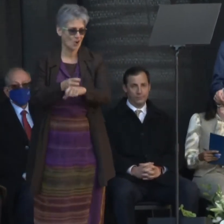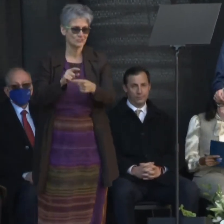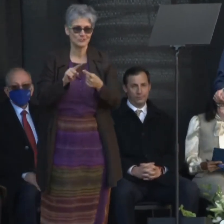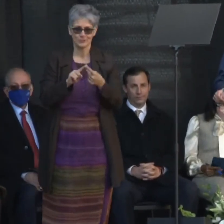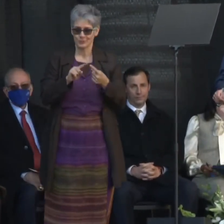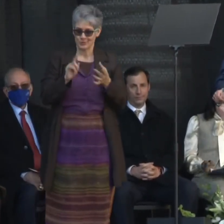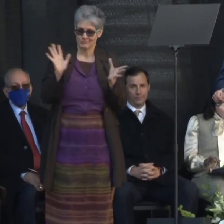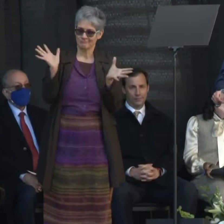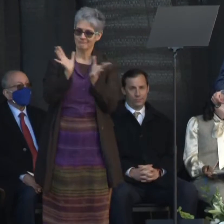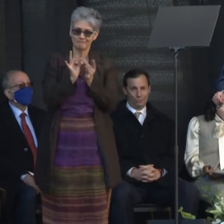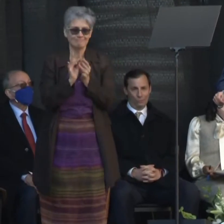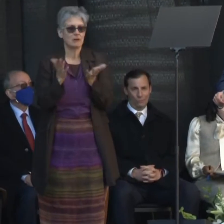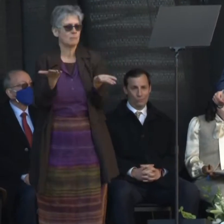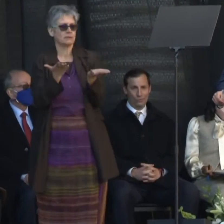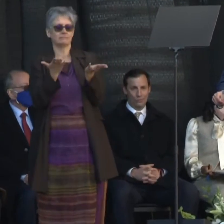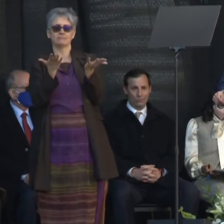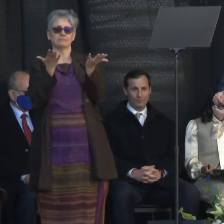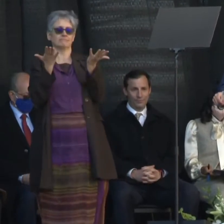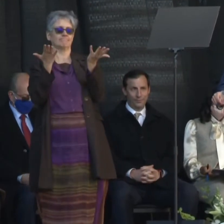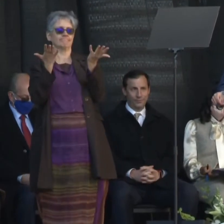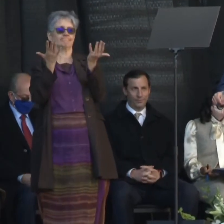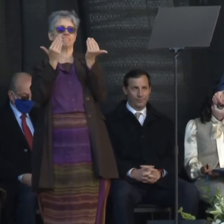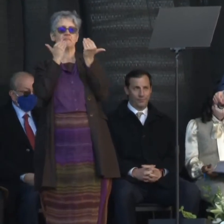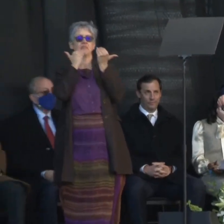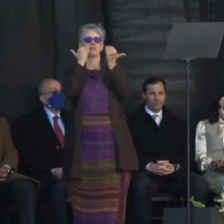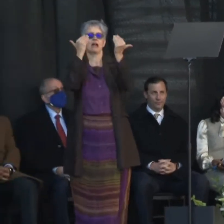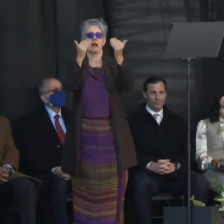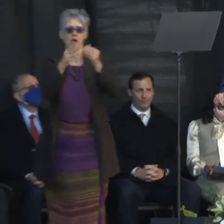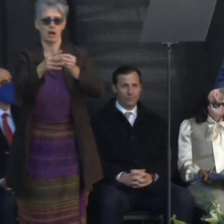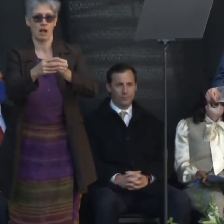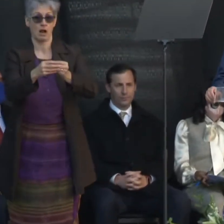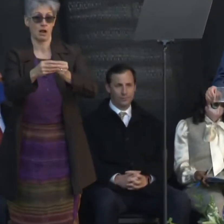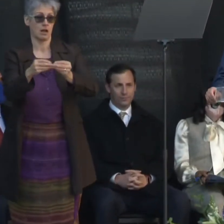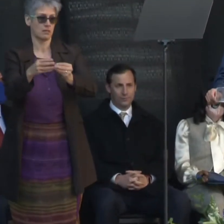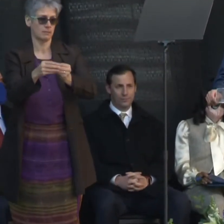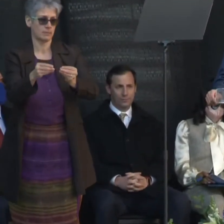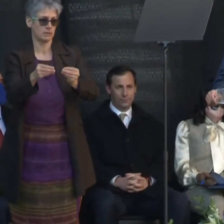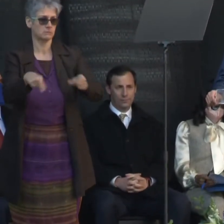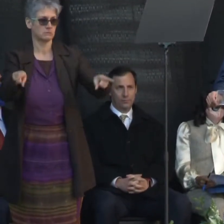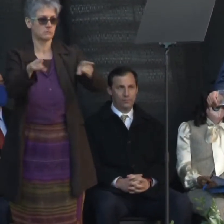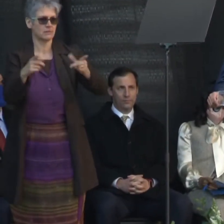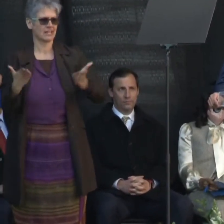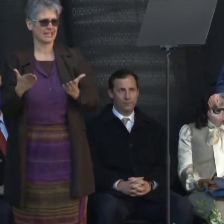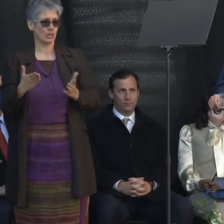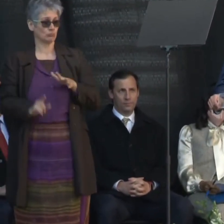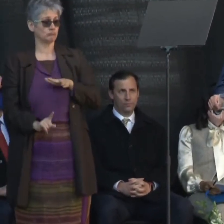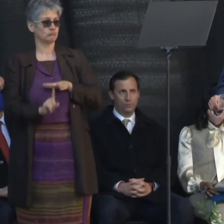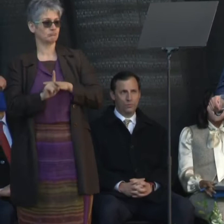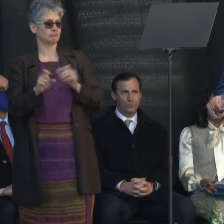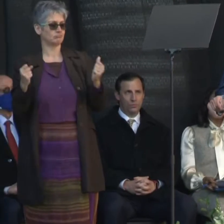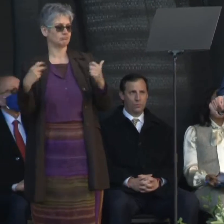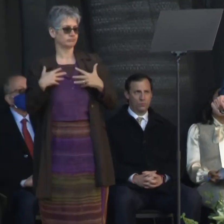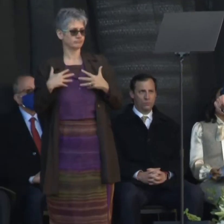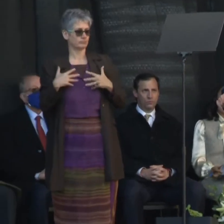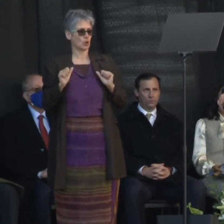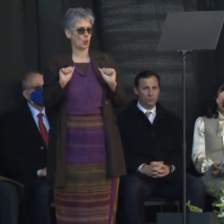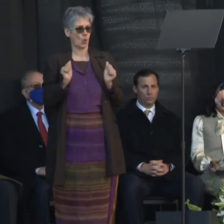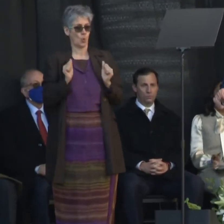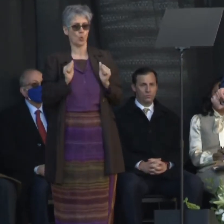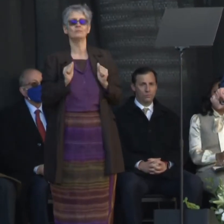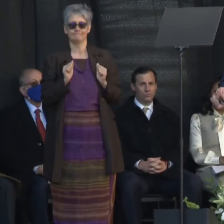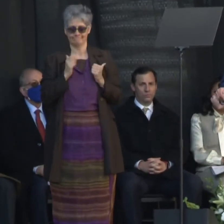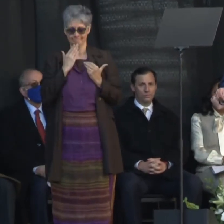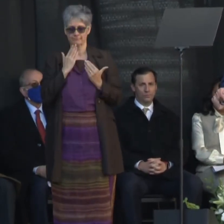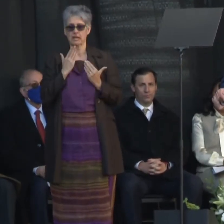First of all, I want to thank Columbia. I want to thank everybody for being here on this cold January day. I want to thank my